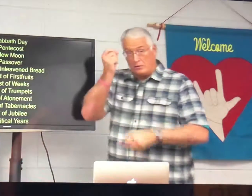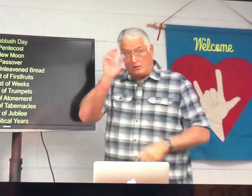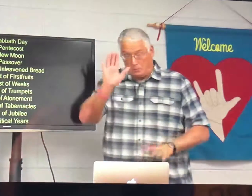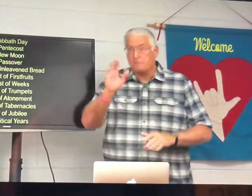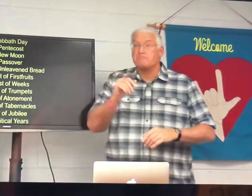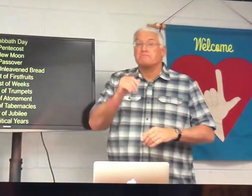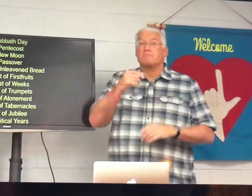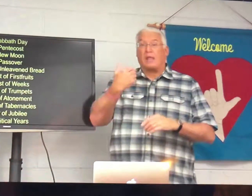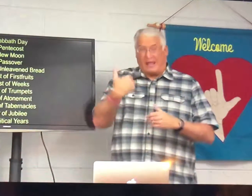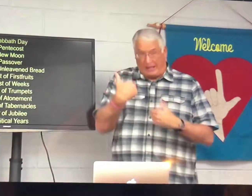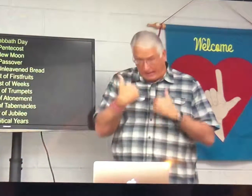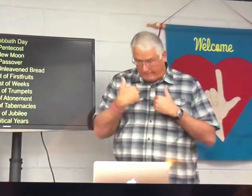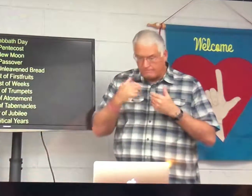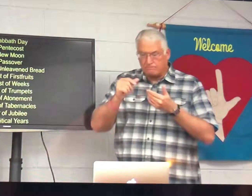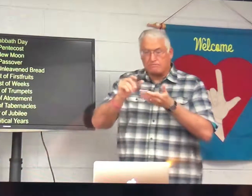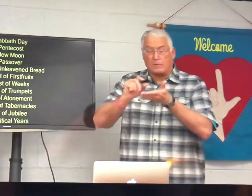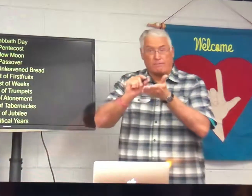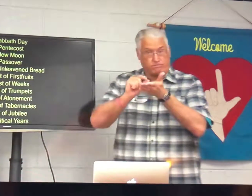In a major spot in this game.